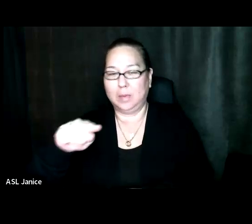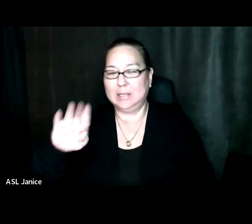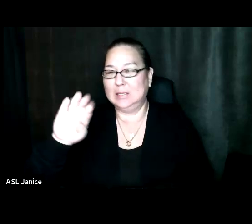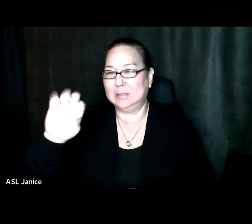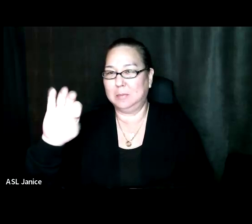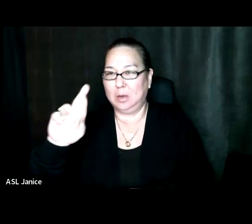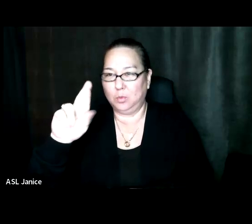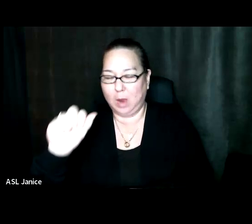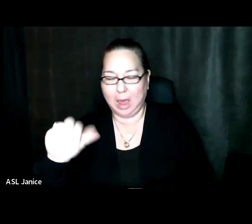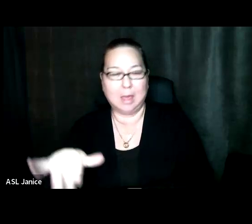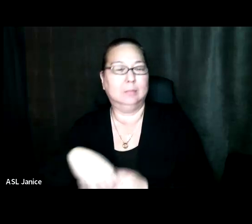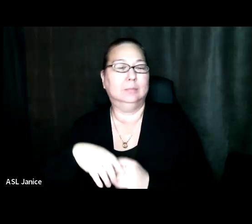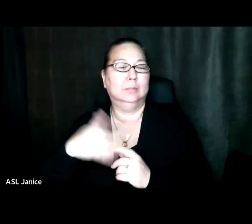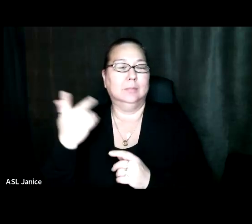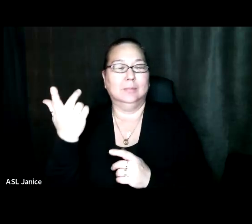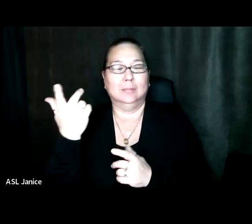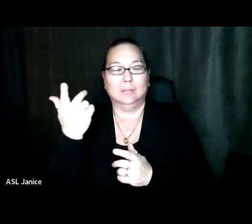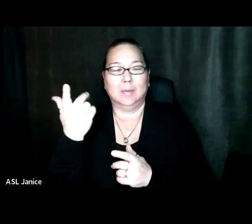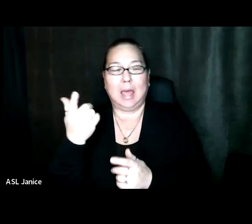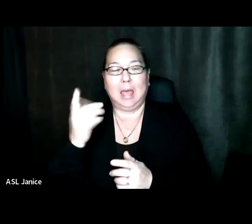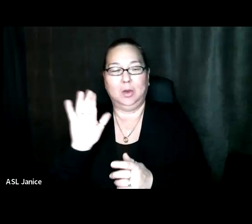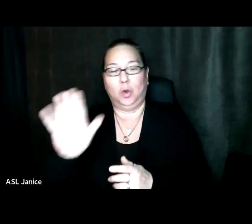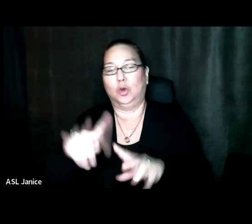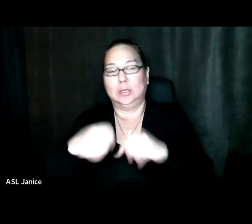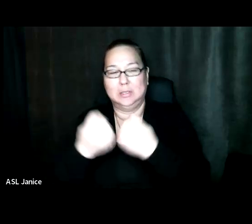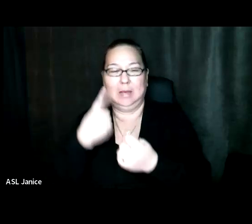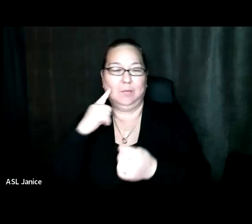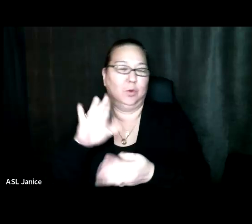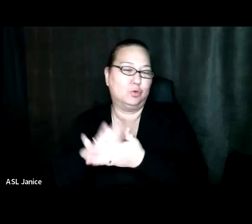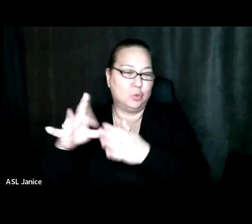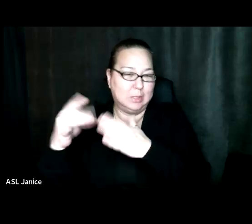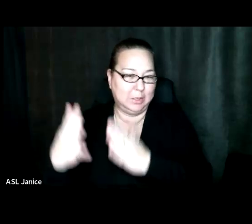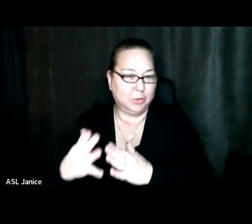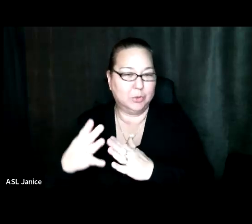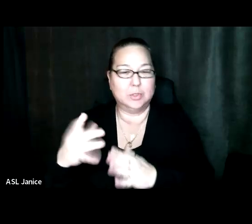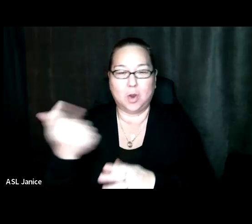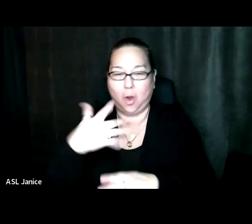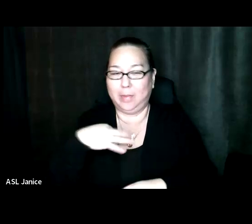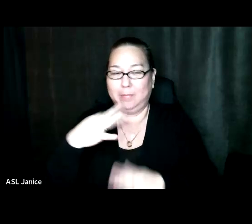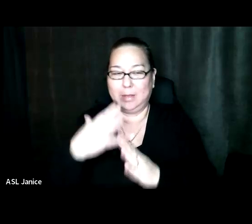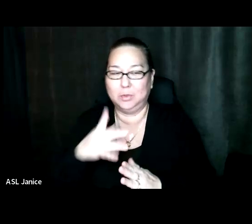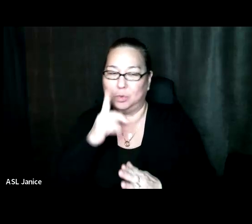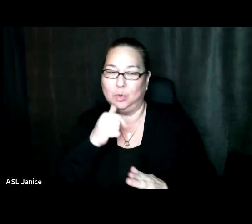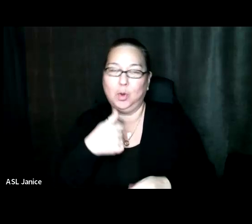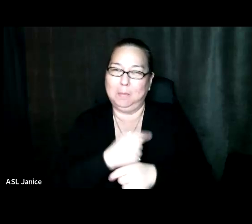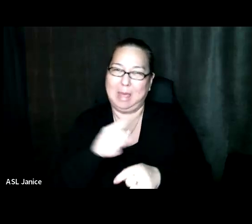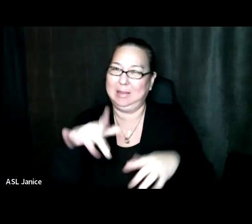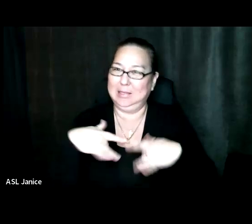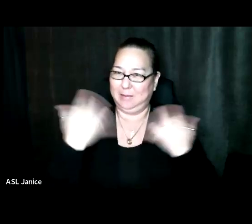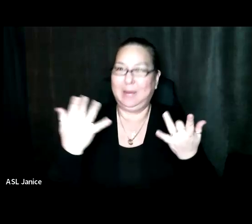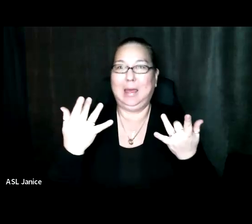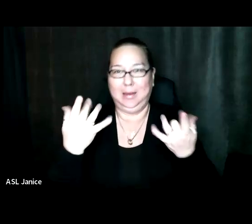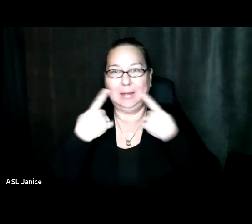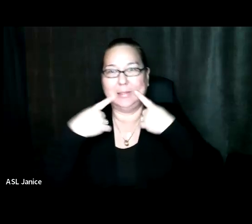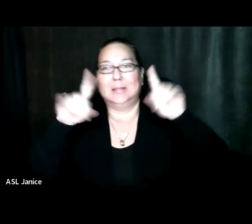Tavares. Our BPS schools are currently holding information sessions until January where